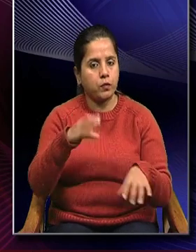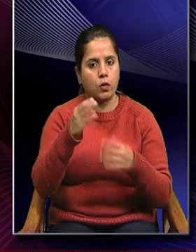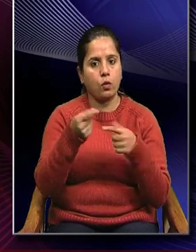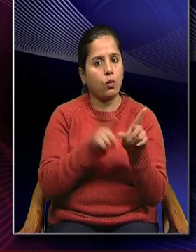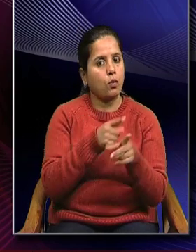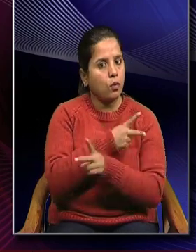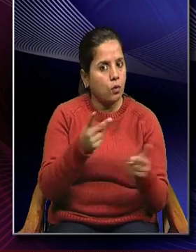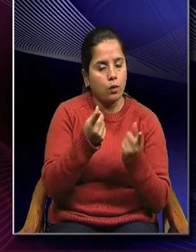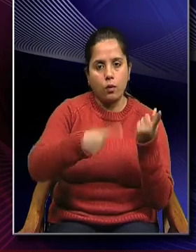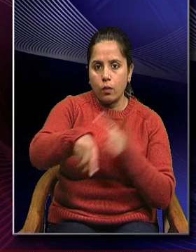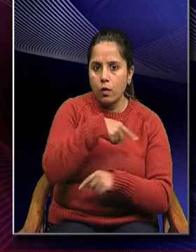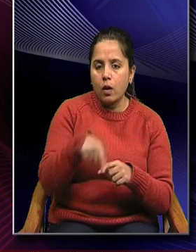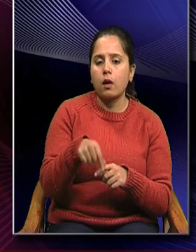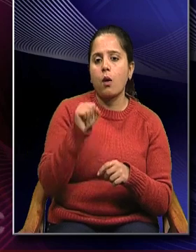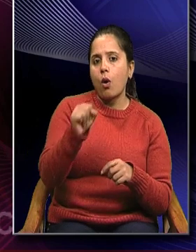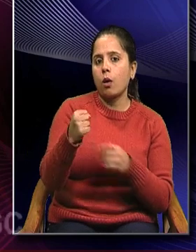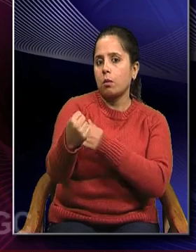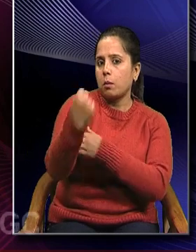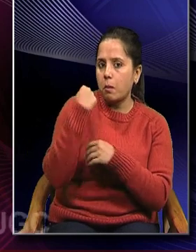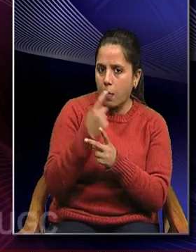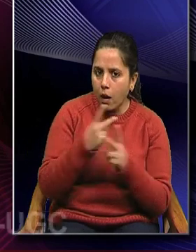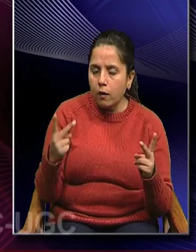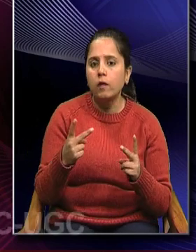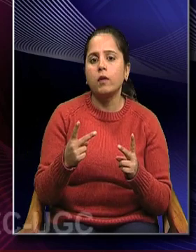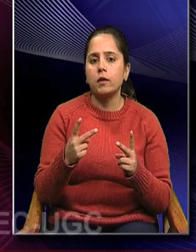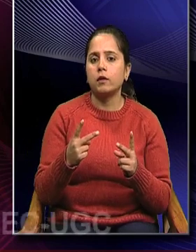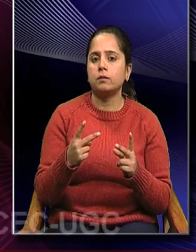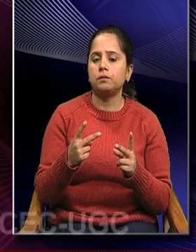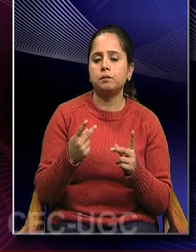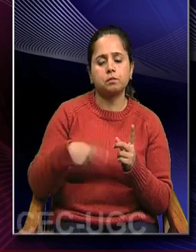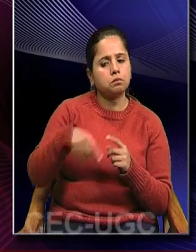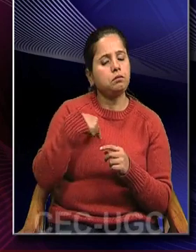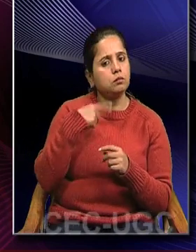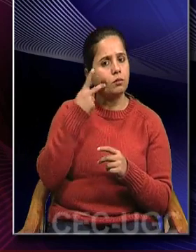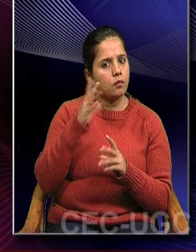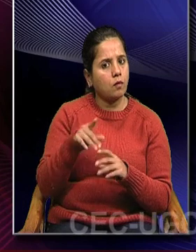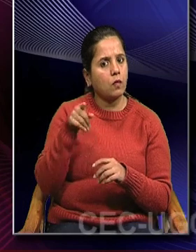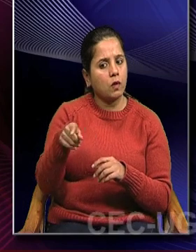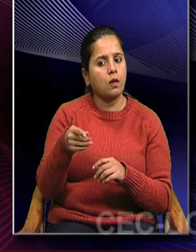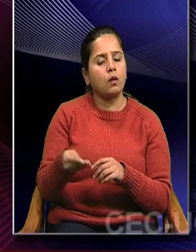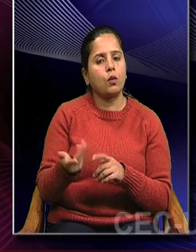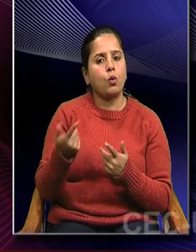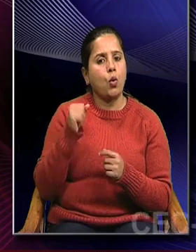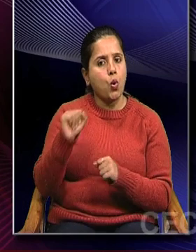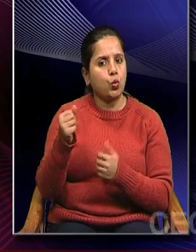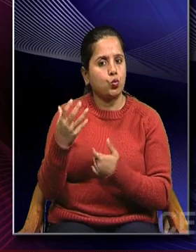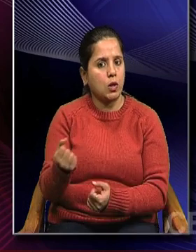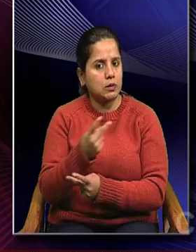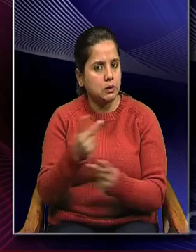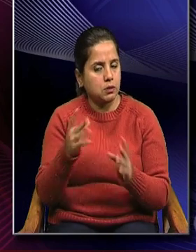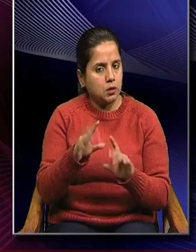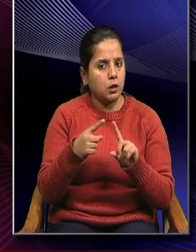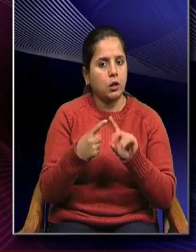took place among the imperial powers, and they were called as trustees, and they were